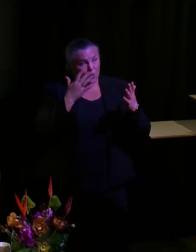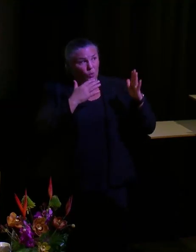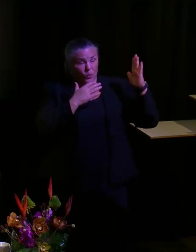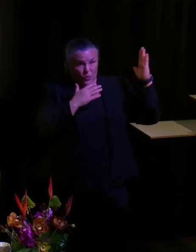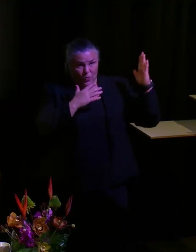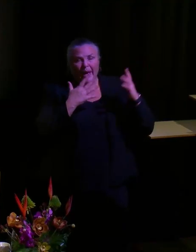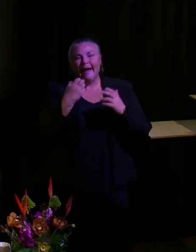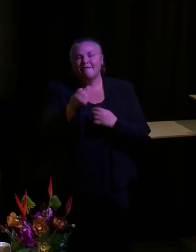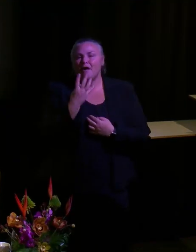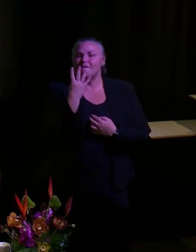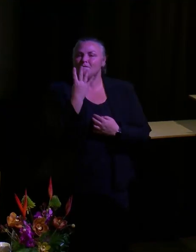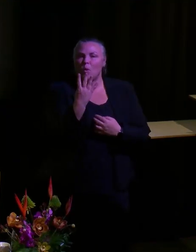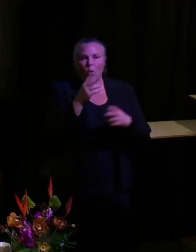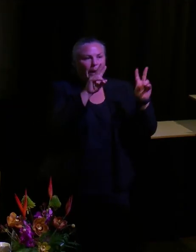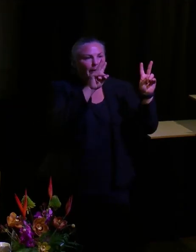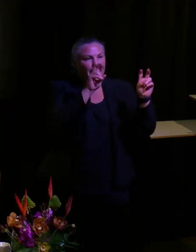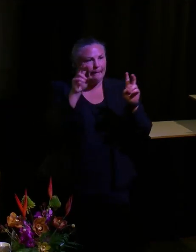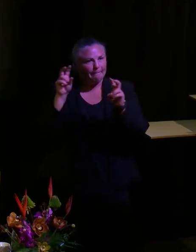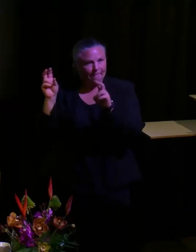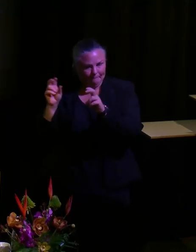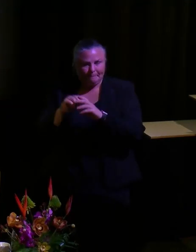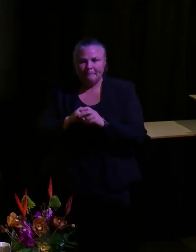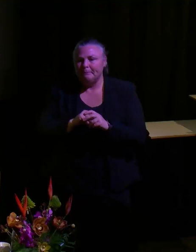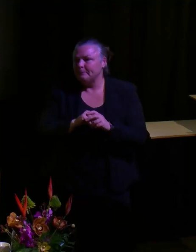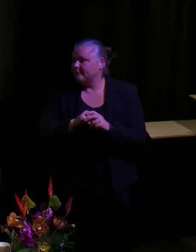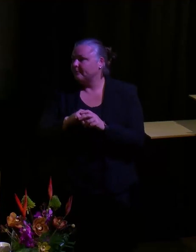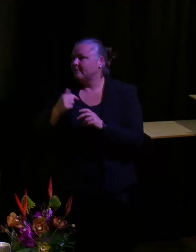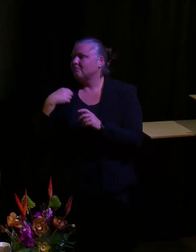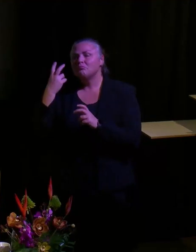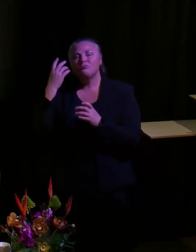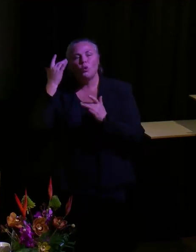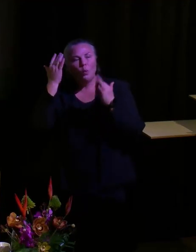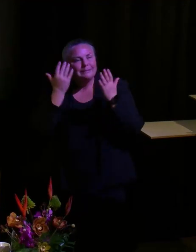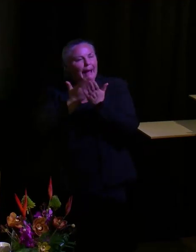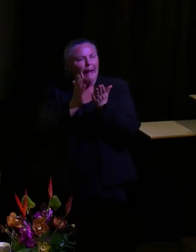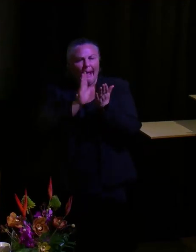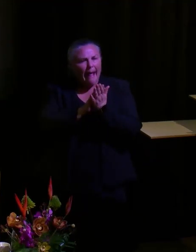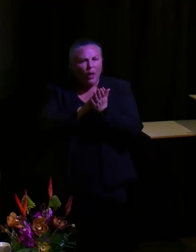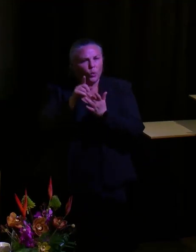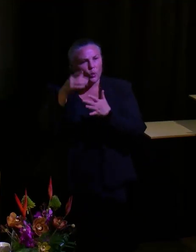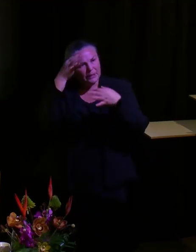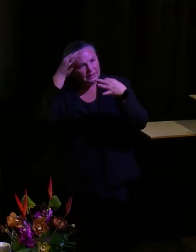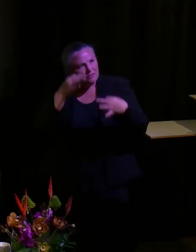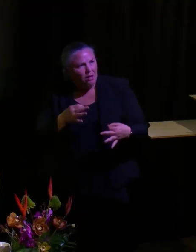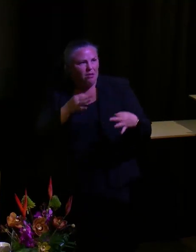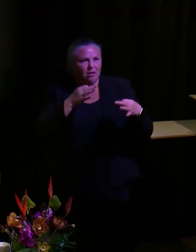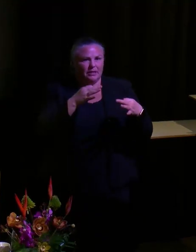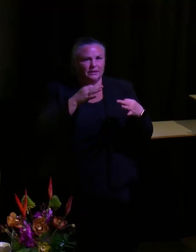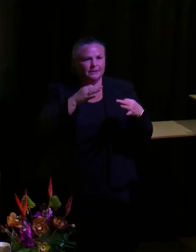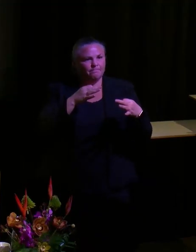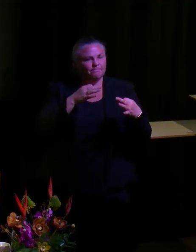themes. And I wonder how Katina and Judy, how you decided to approach, like what theme you decided